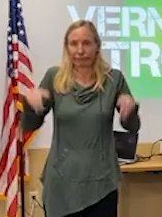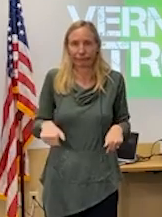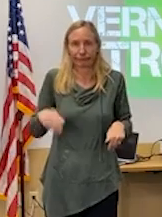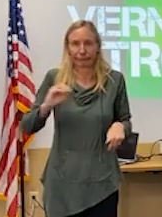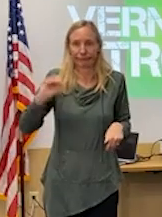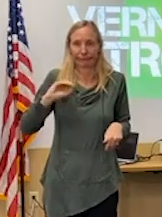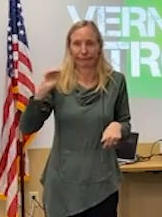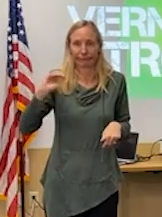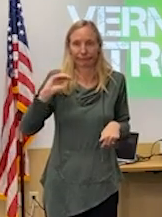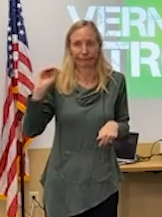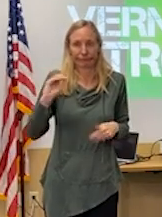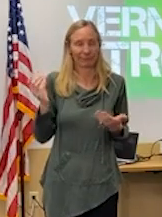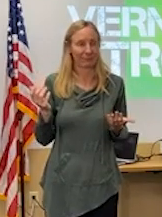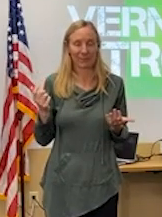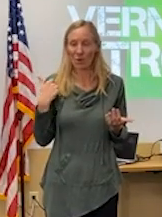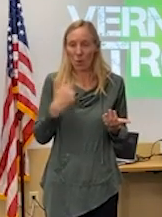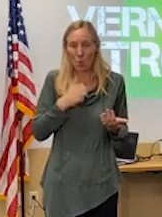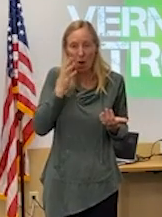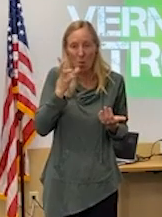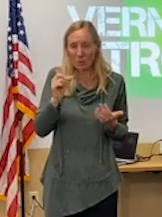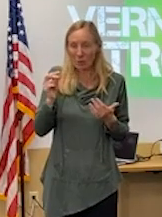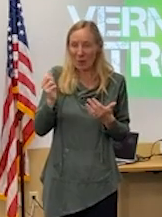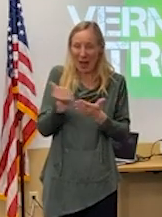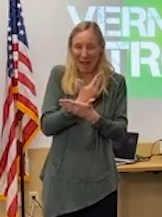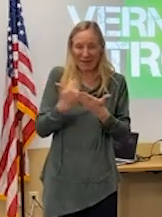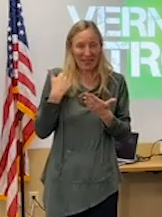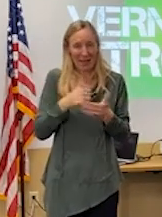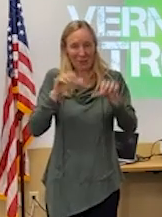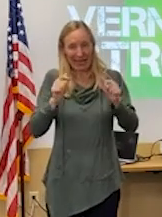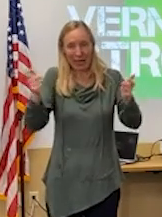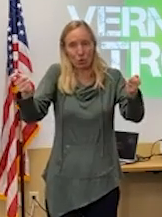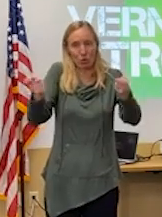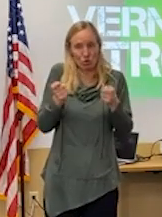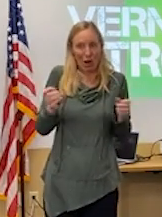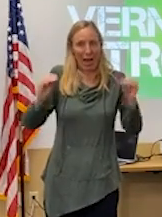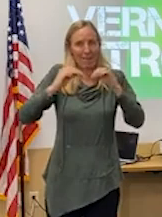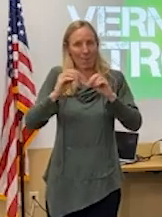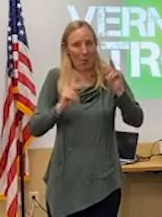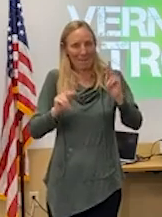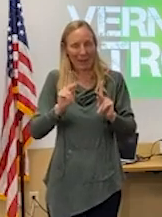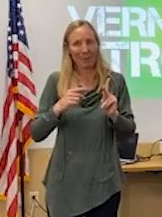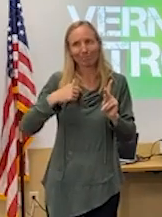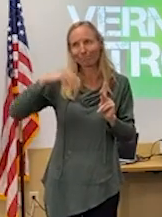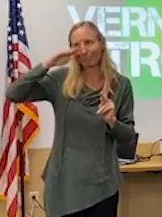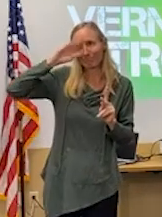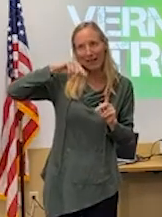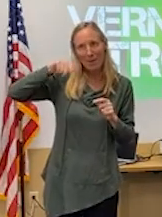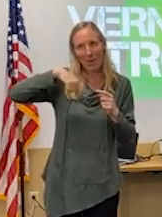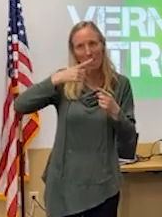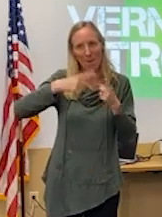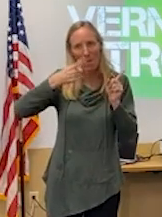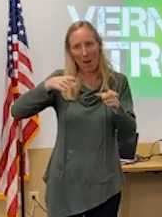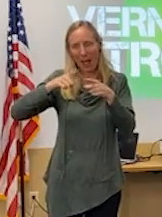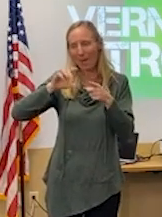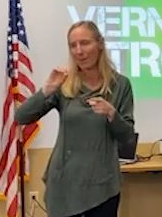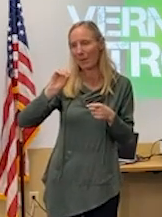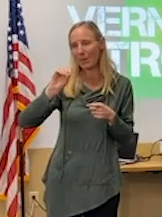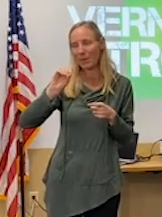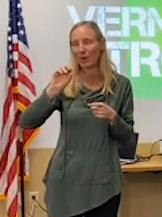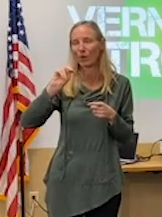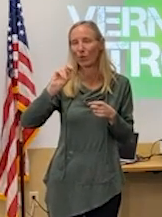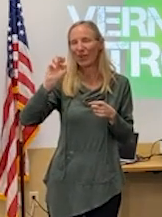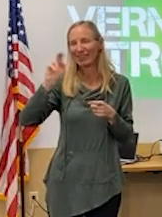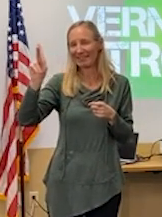will do everything we can to attract more people. I wasn't aware of that situation up in the